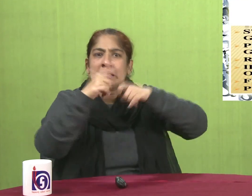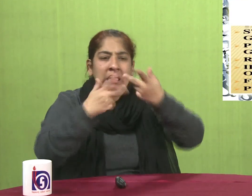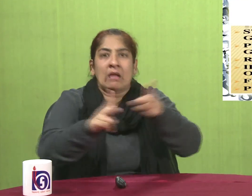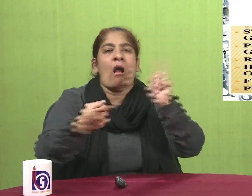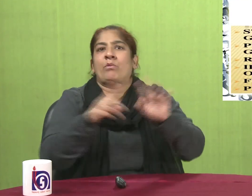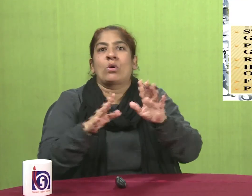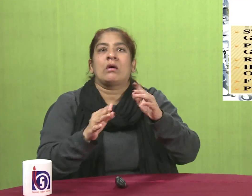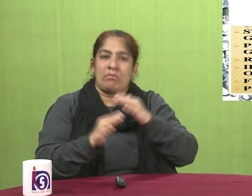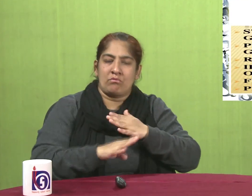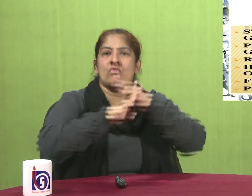risk bearing,